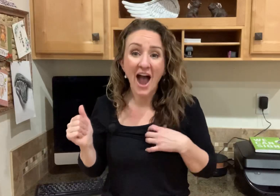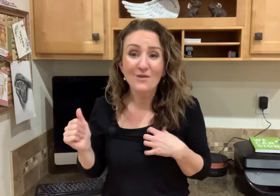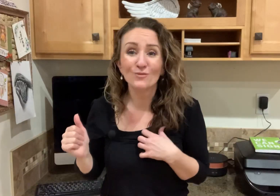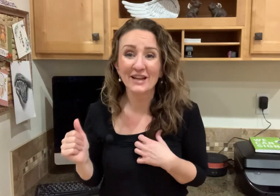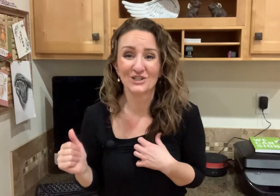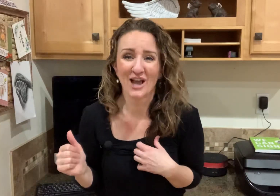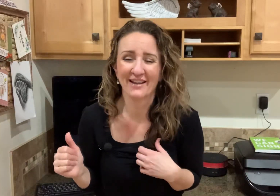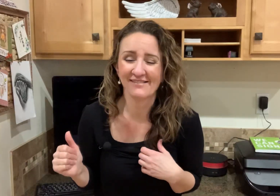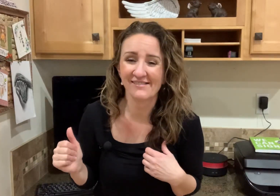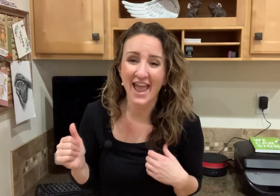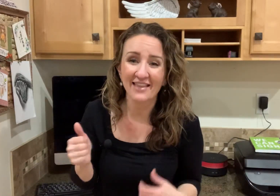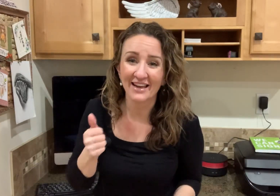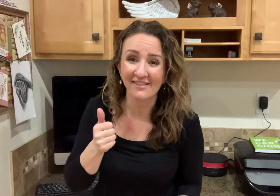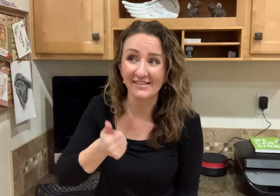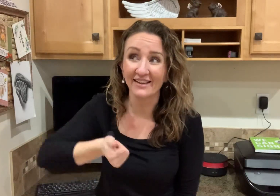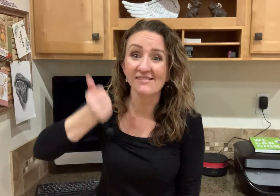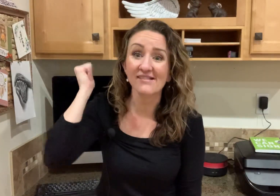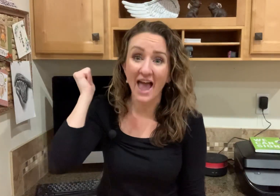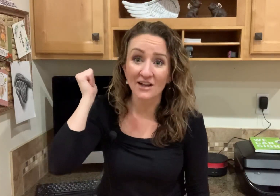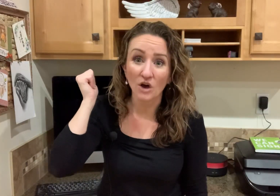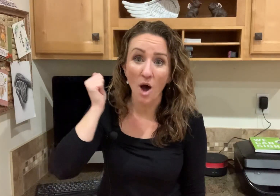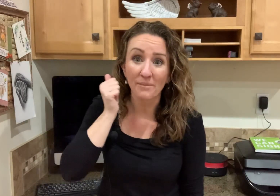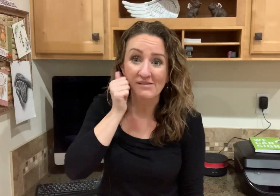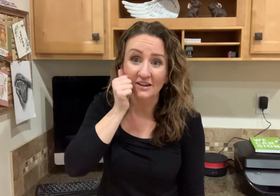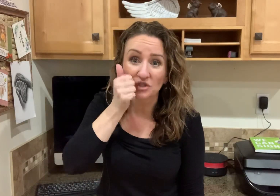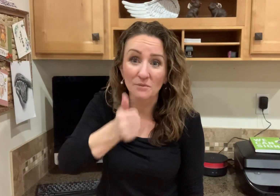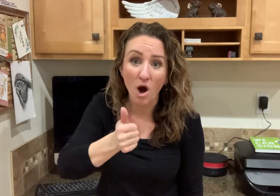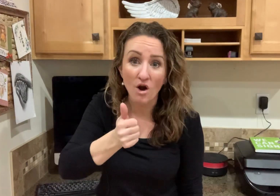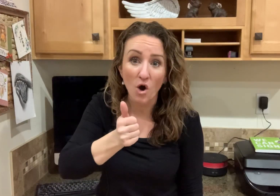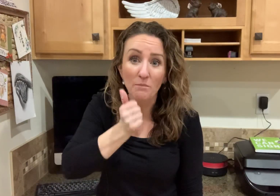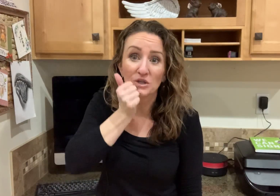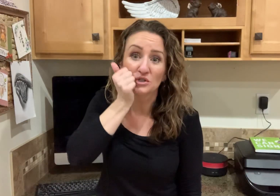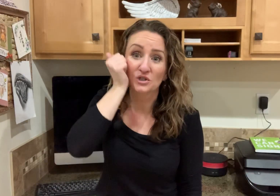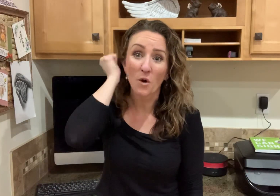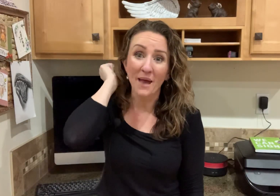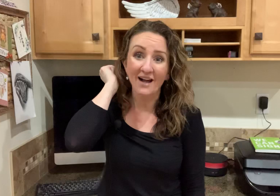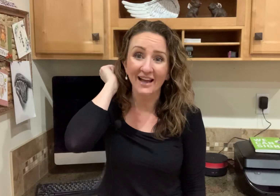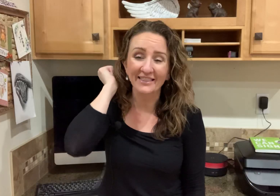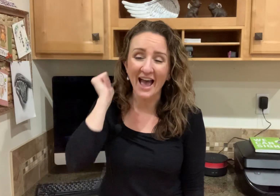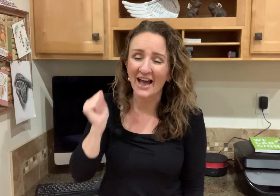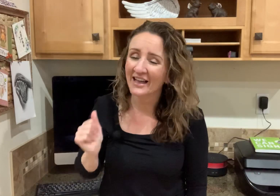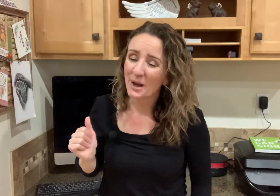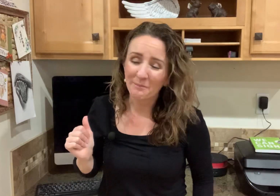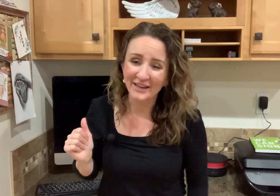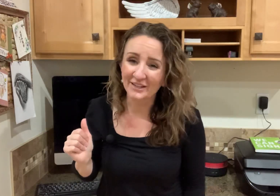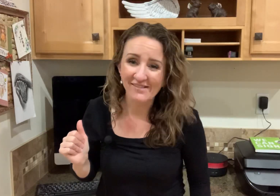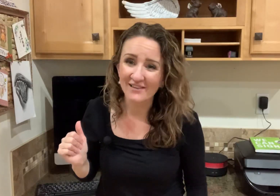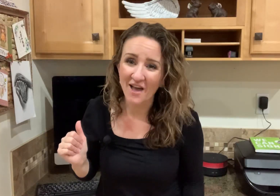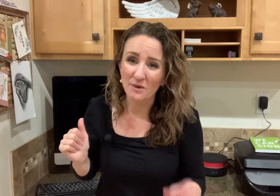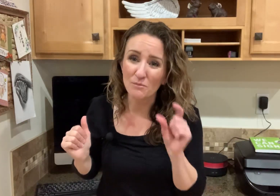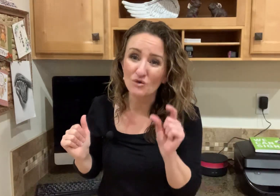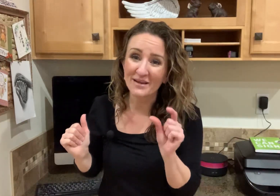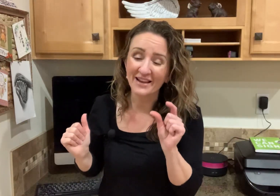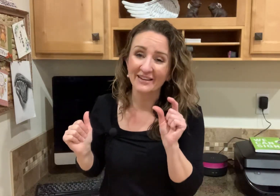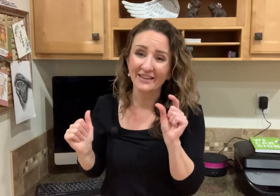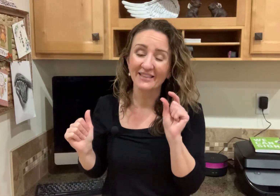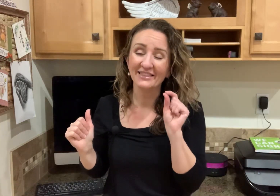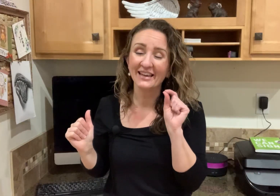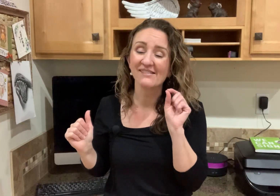I wish I could say that it's the exact opposite of tomorrow, but you just go back like that. But it's not. The movement is a